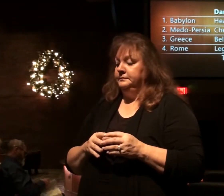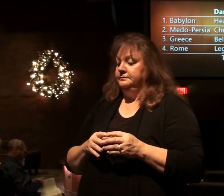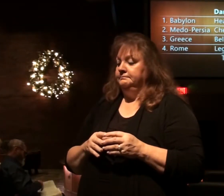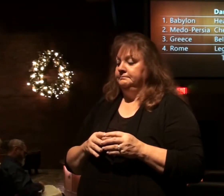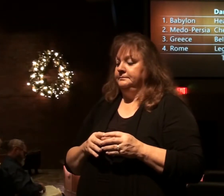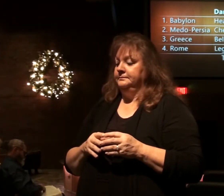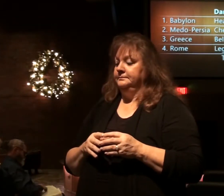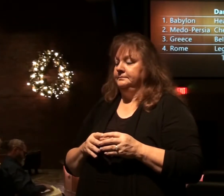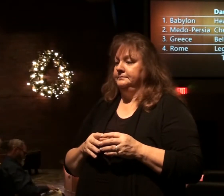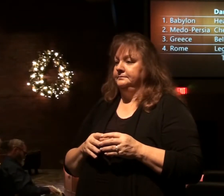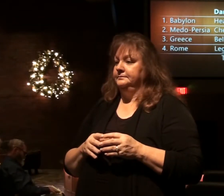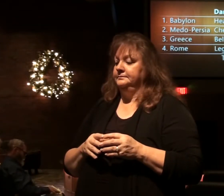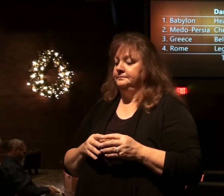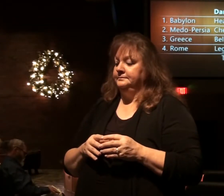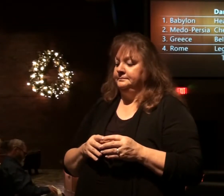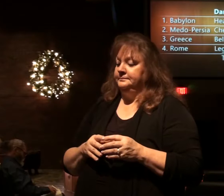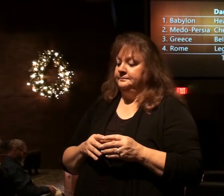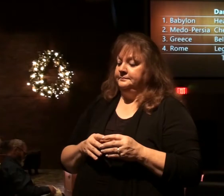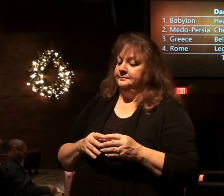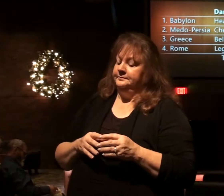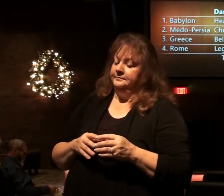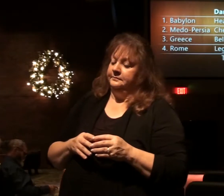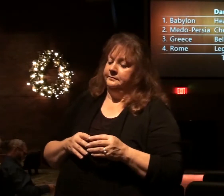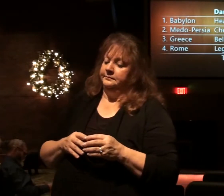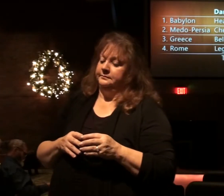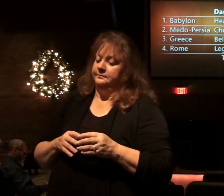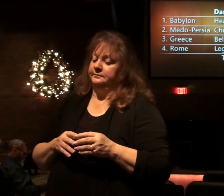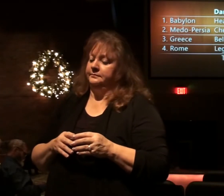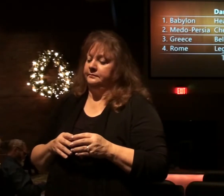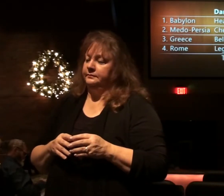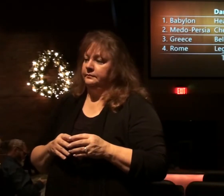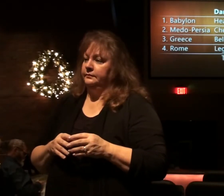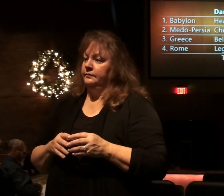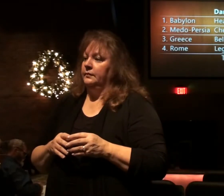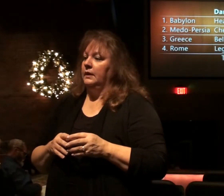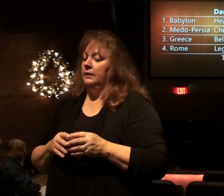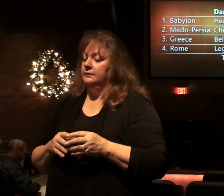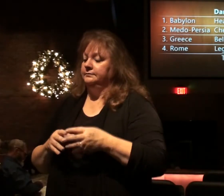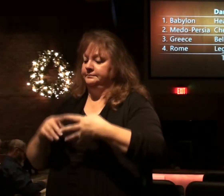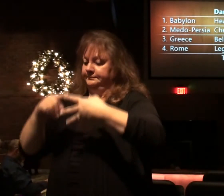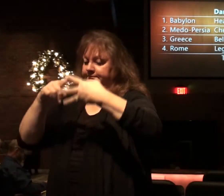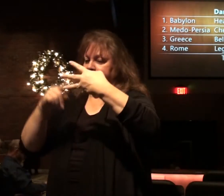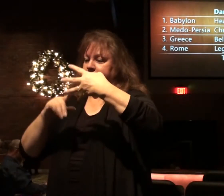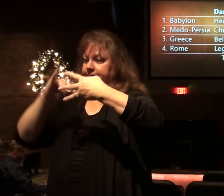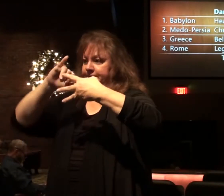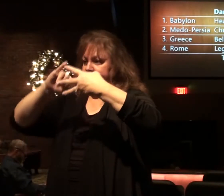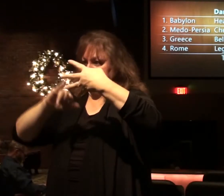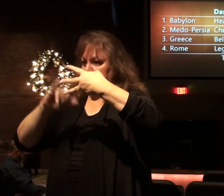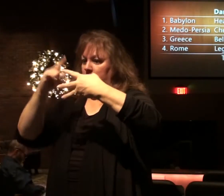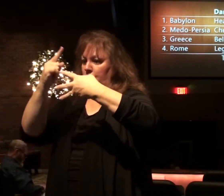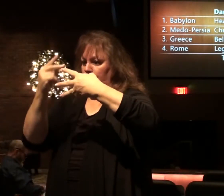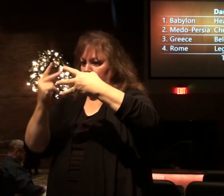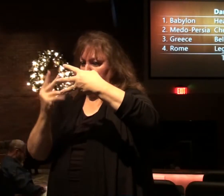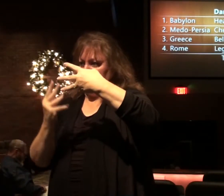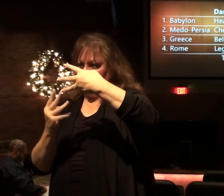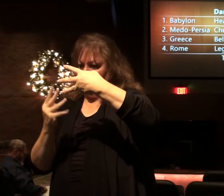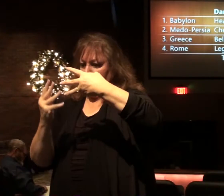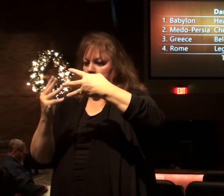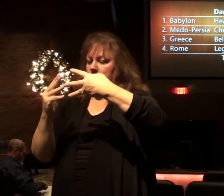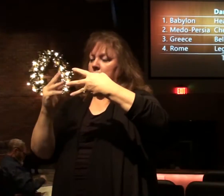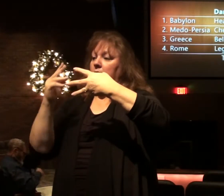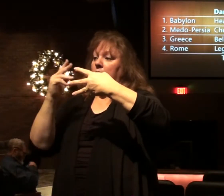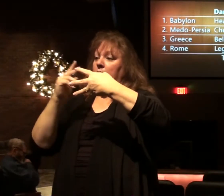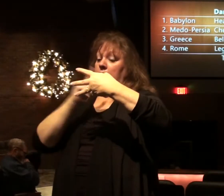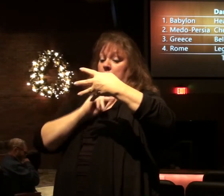And in the chart we have here in Daniel chapter 2, we have listed the very parts of the image with the metals.